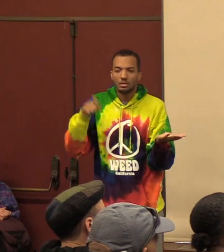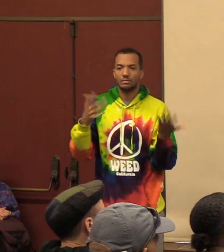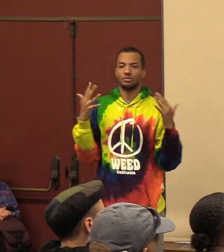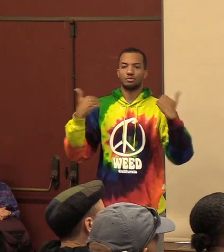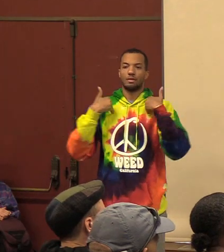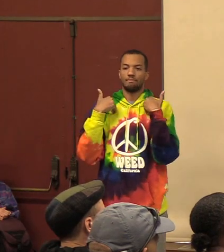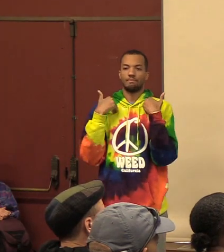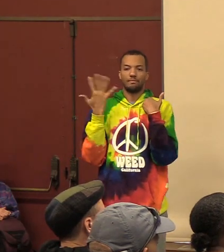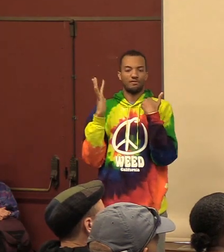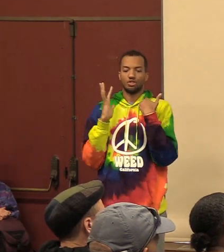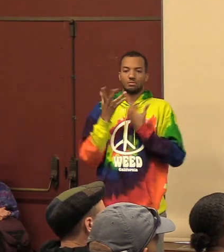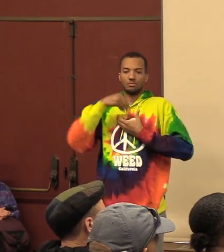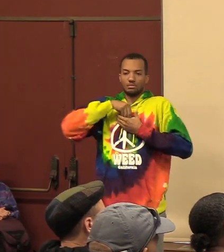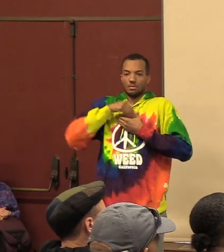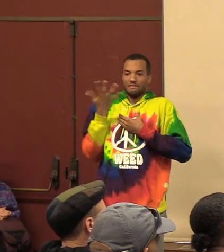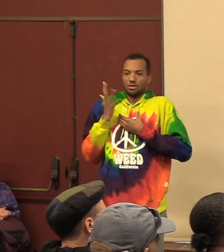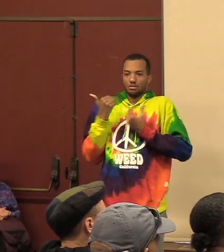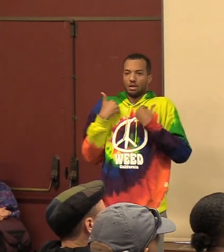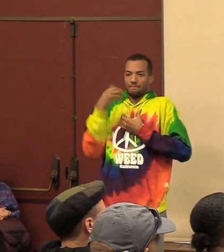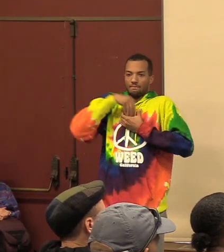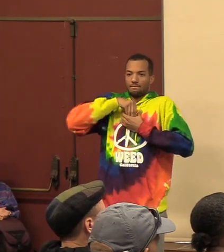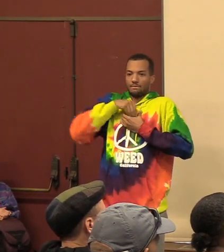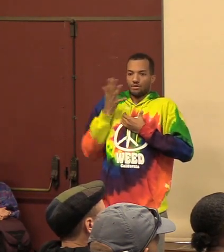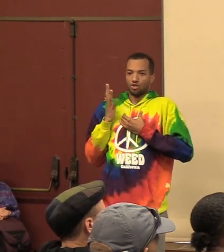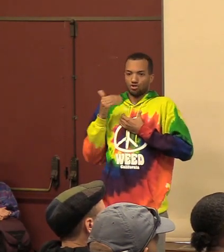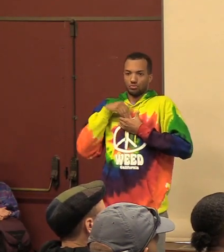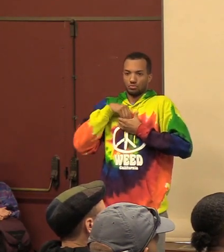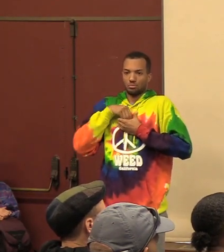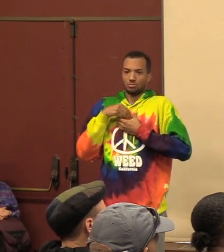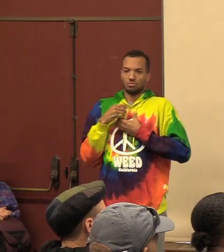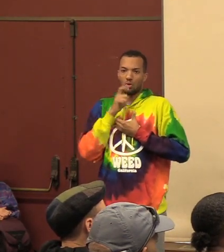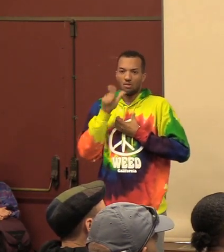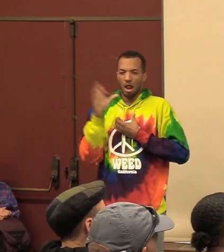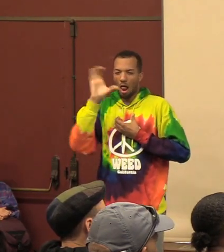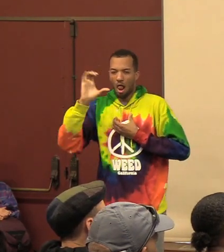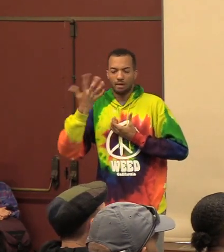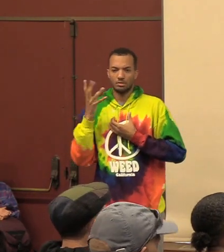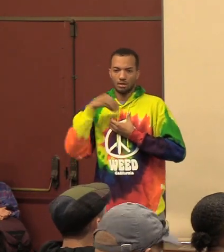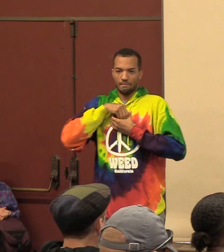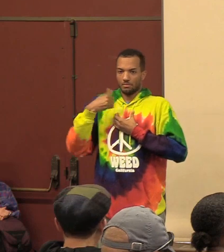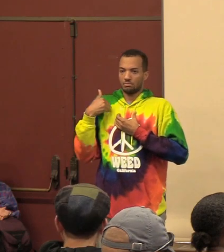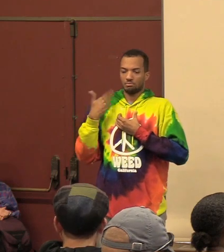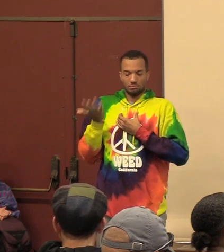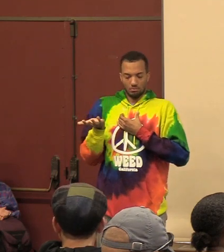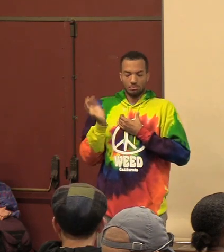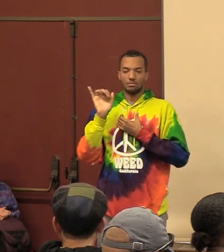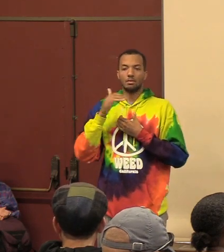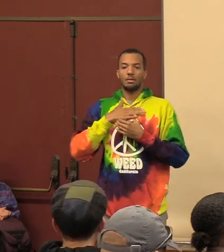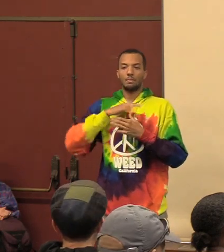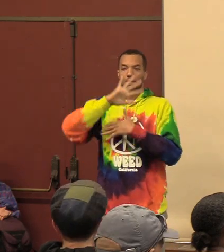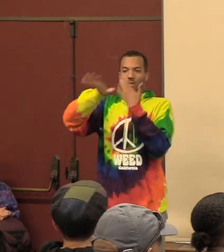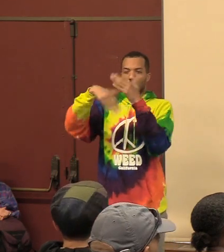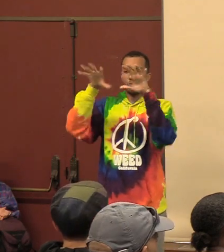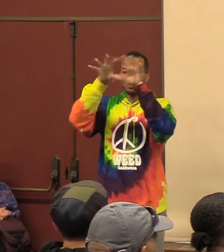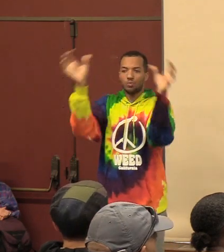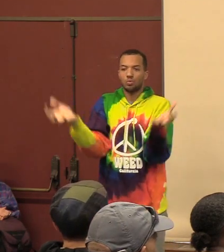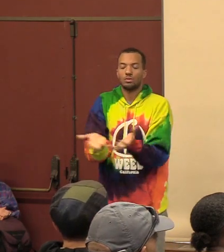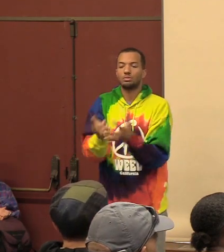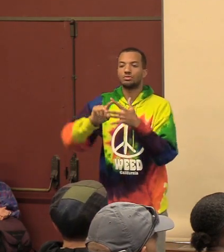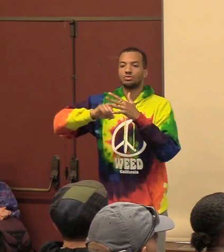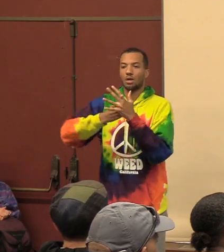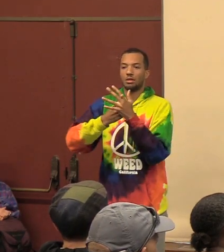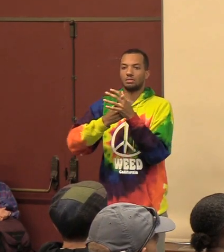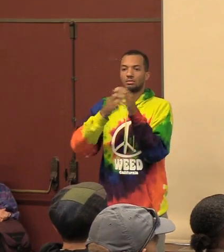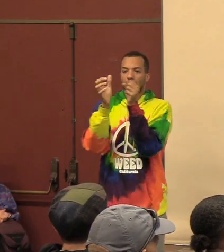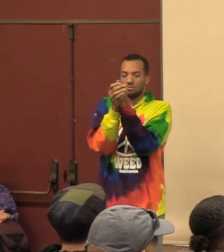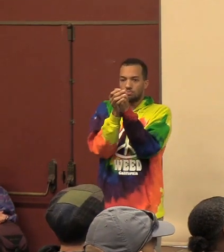have. I already have it. And so this just, my whole world just began to